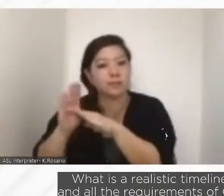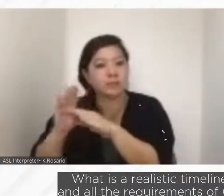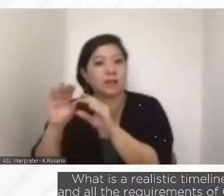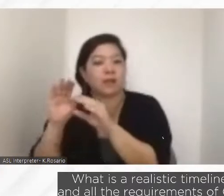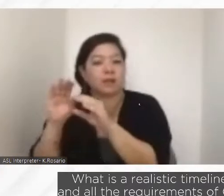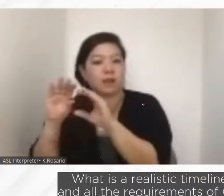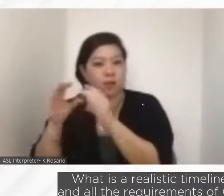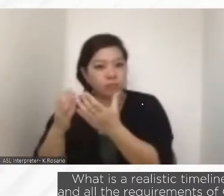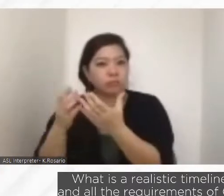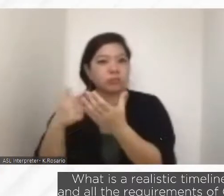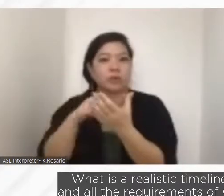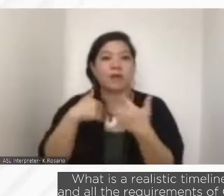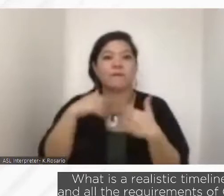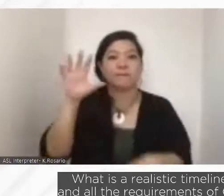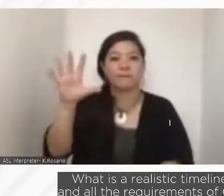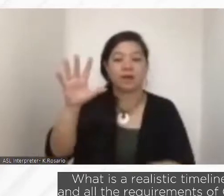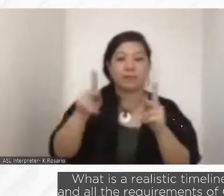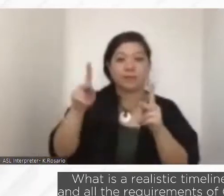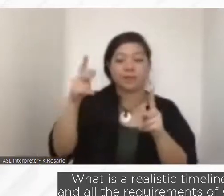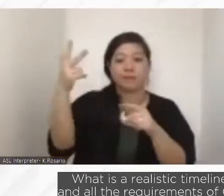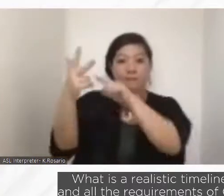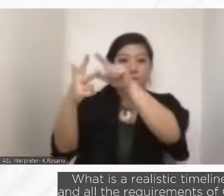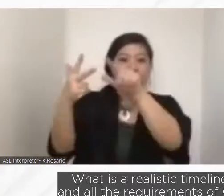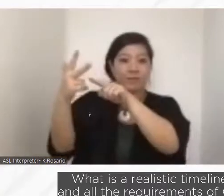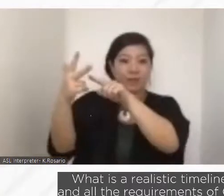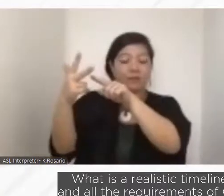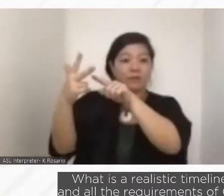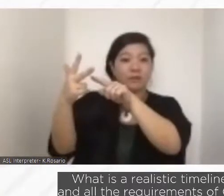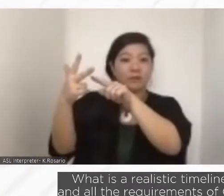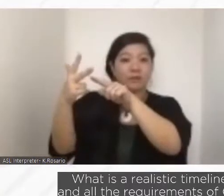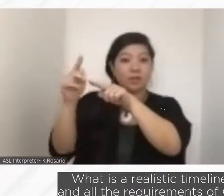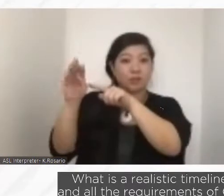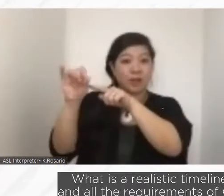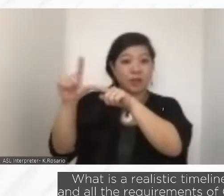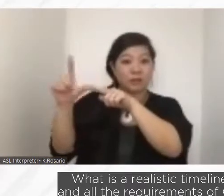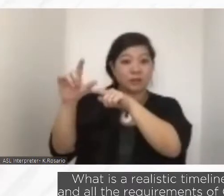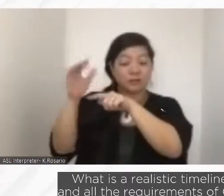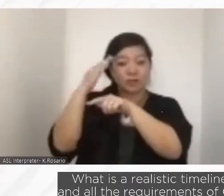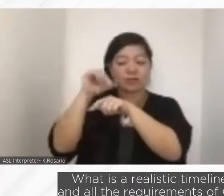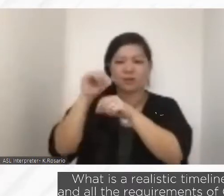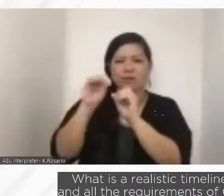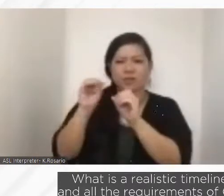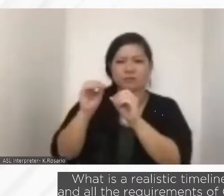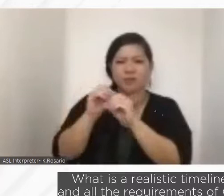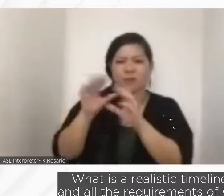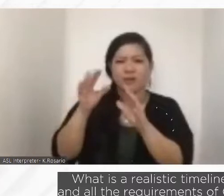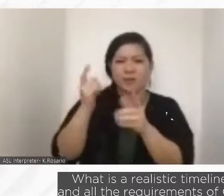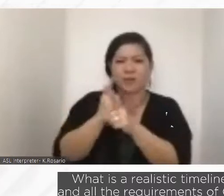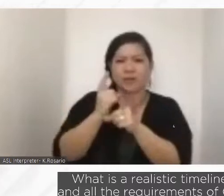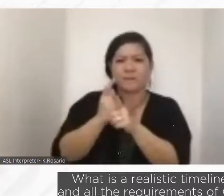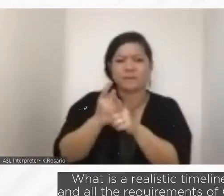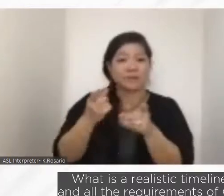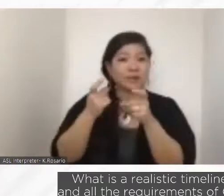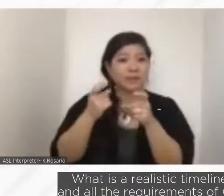5 candidates in phase 3 trials, which is nothing short of miraculous. The fastest that's